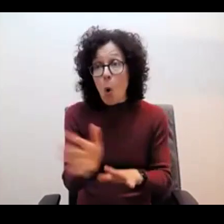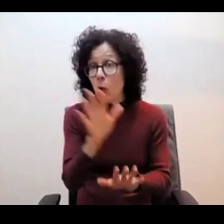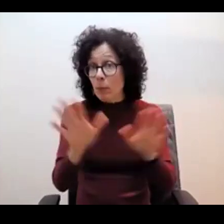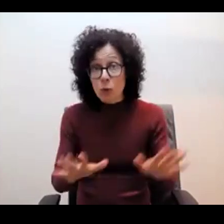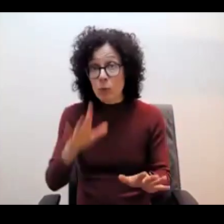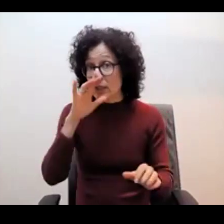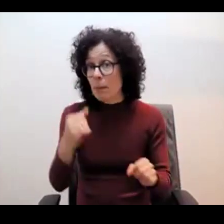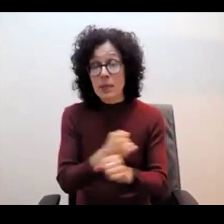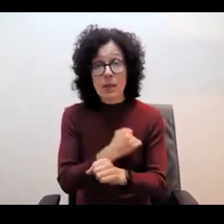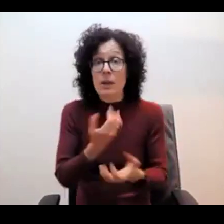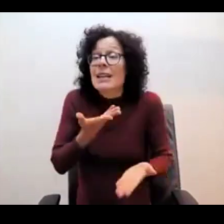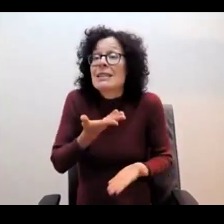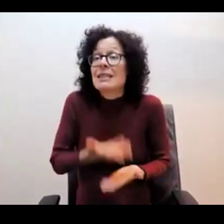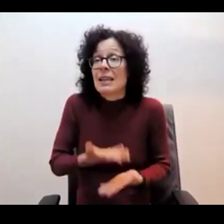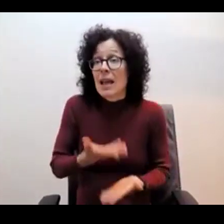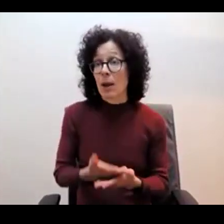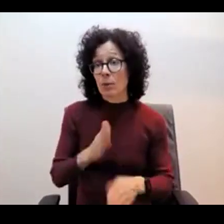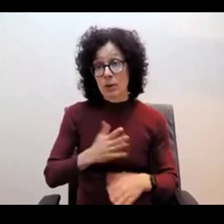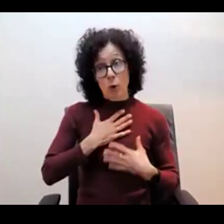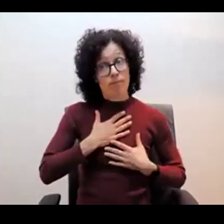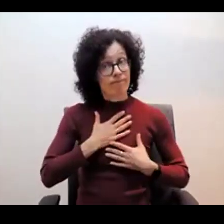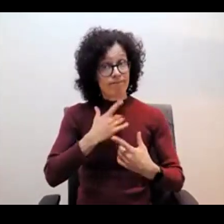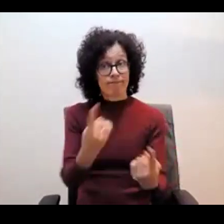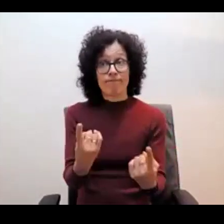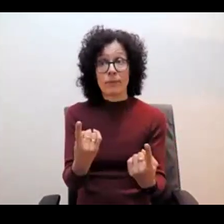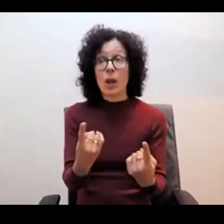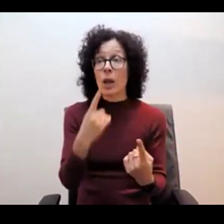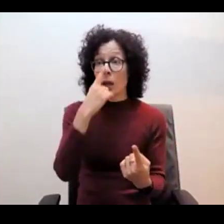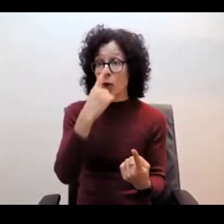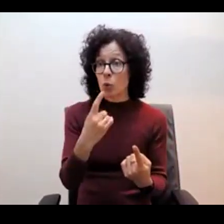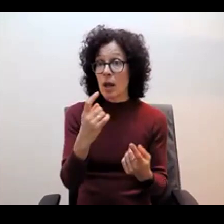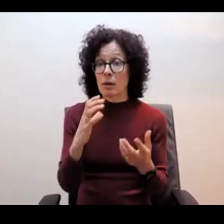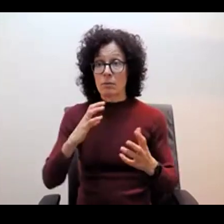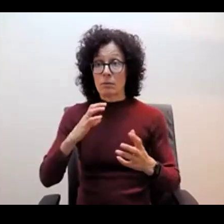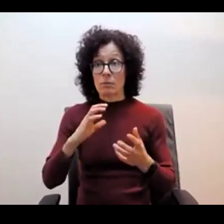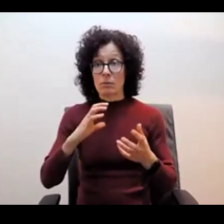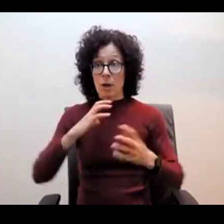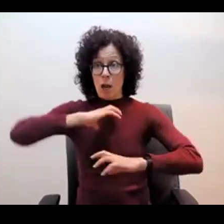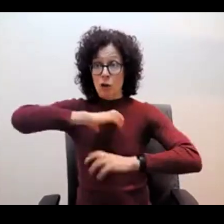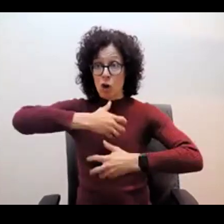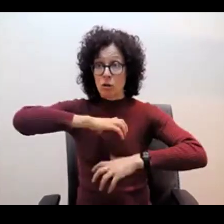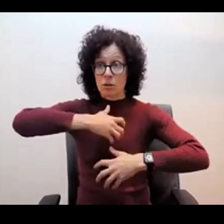seated. So please feel free to make your own adjustments.